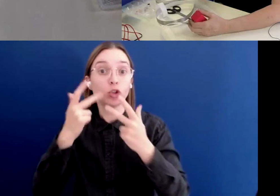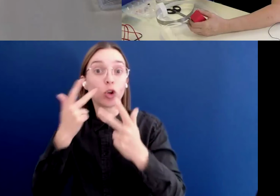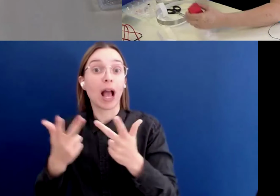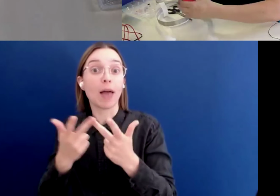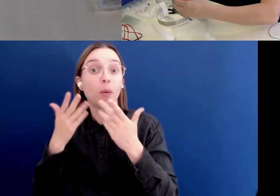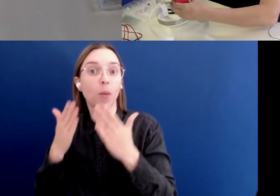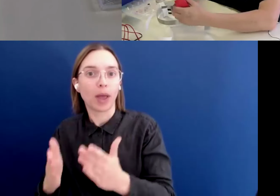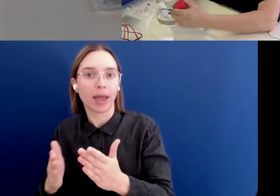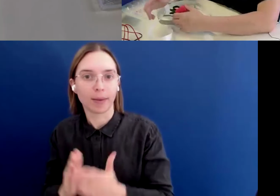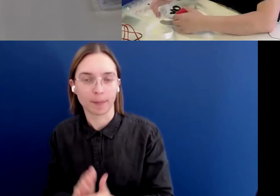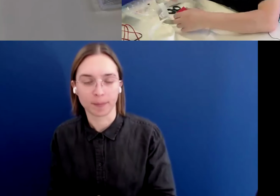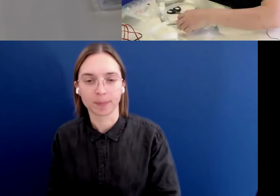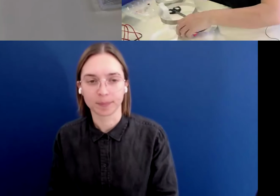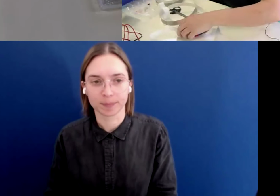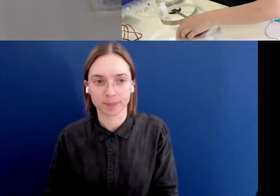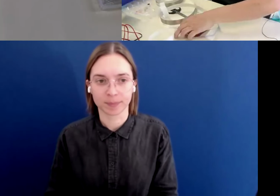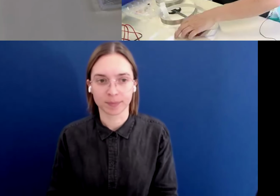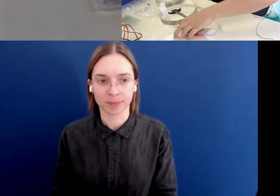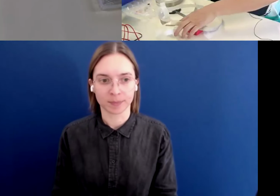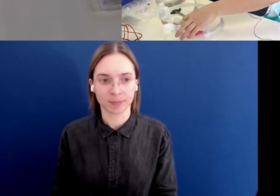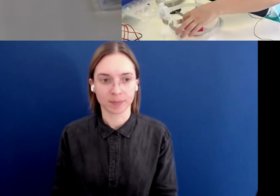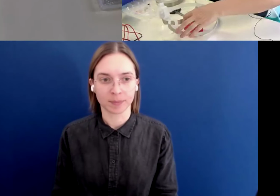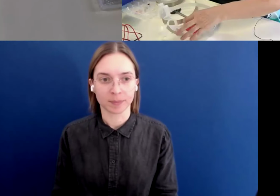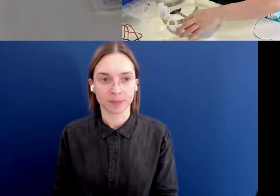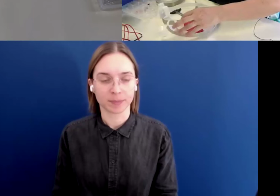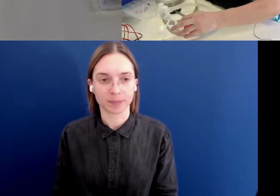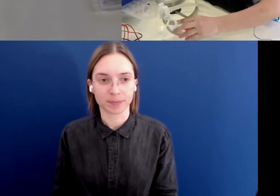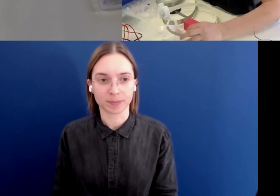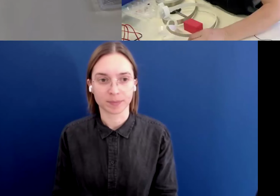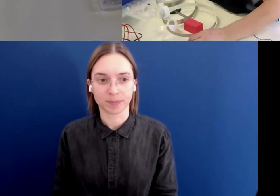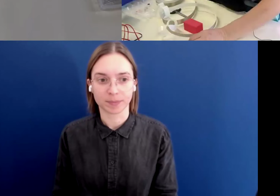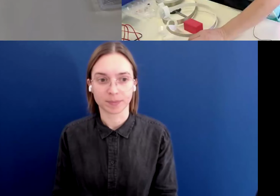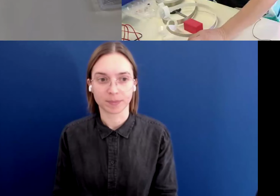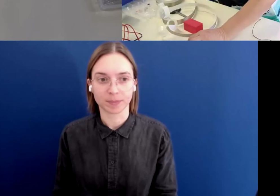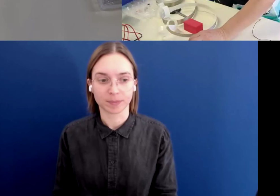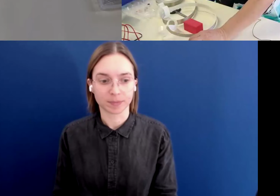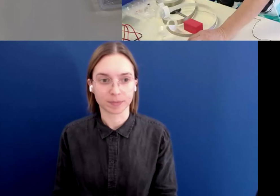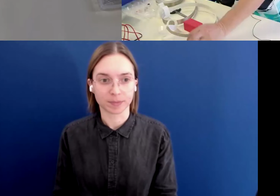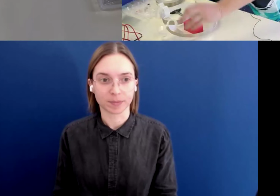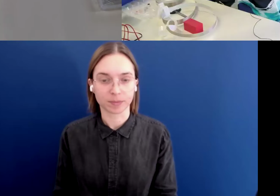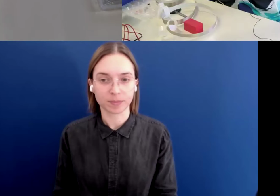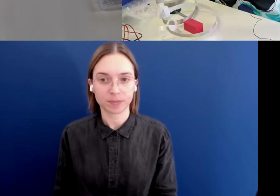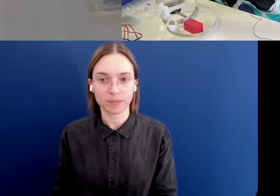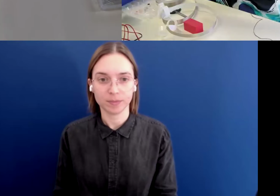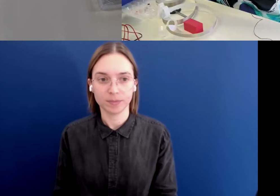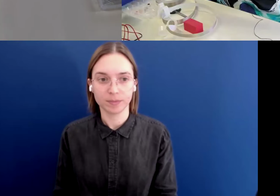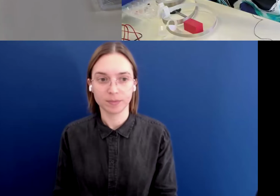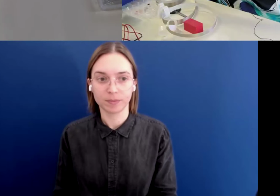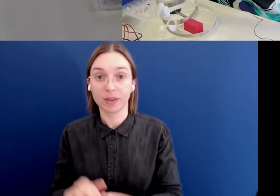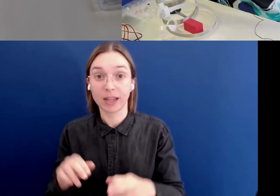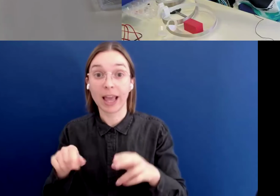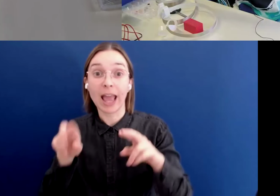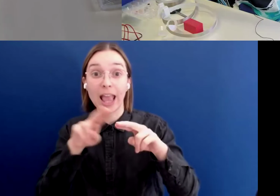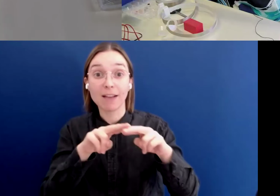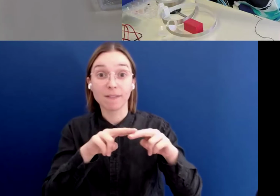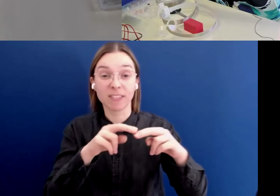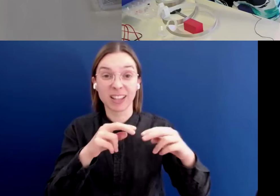make another one to show you how to do it if you're cutting a cord off.